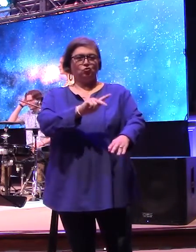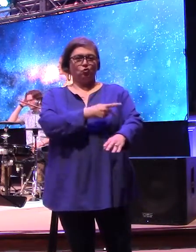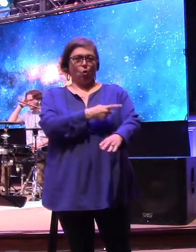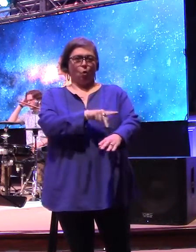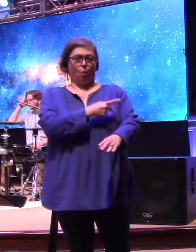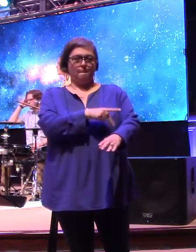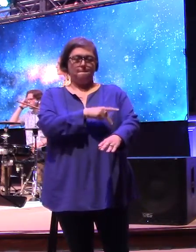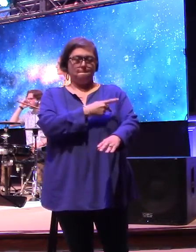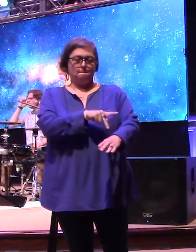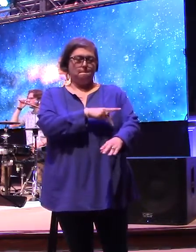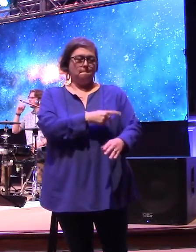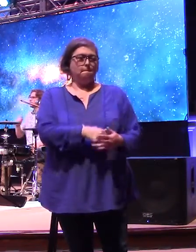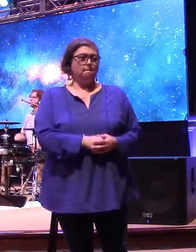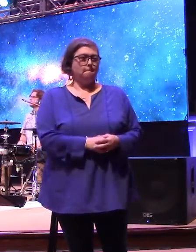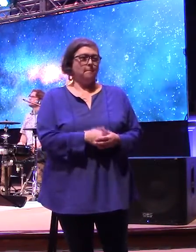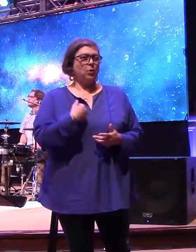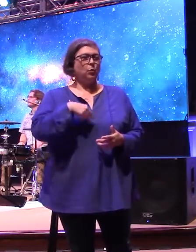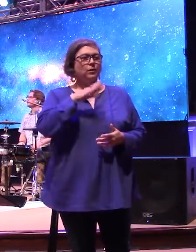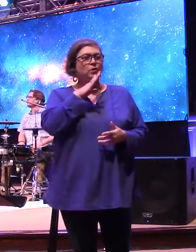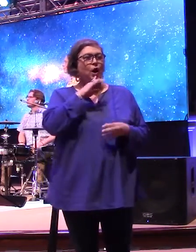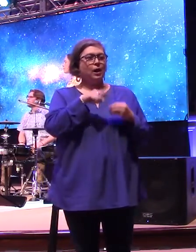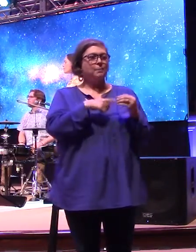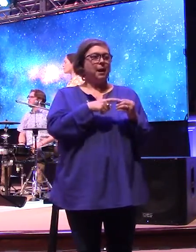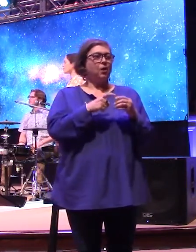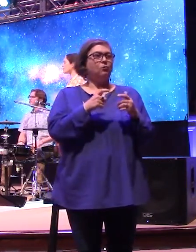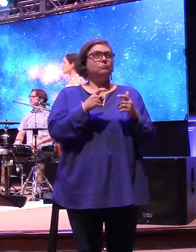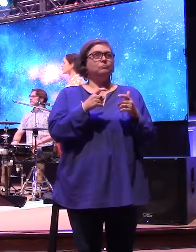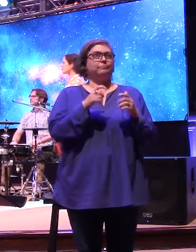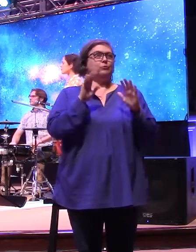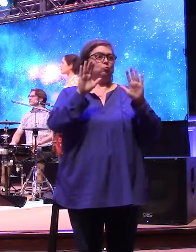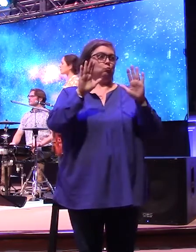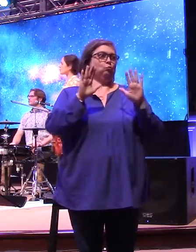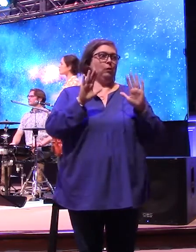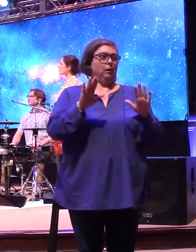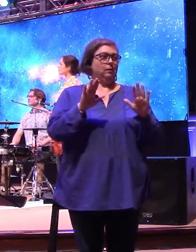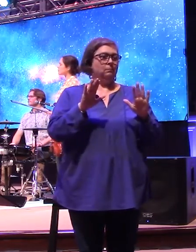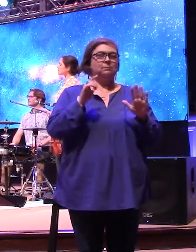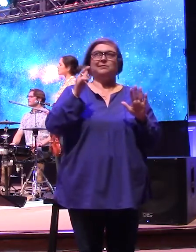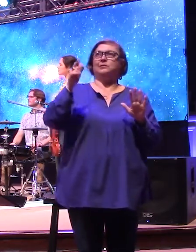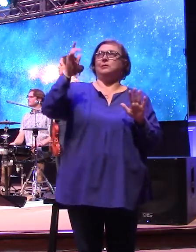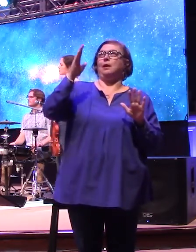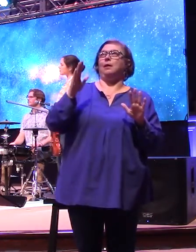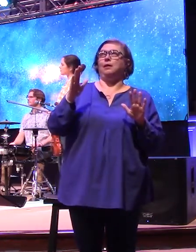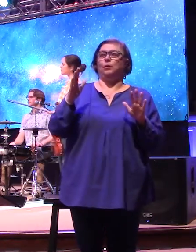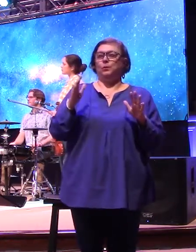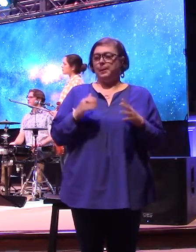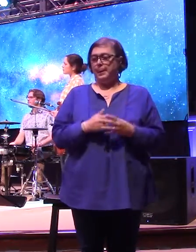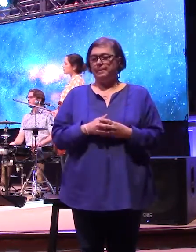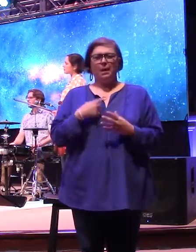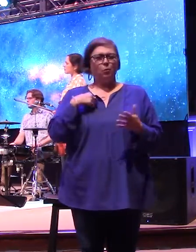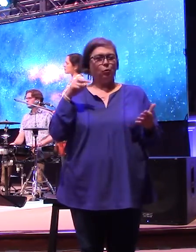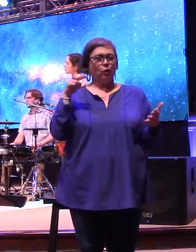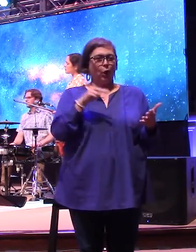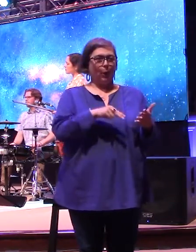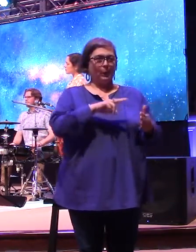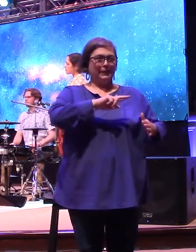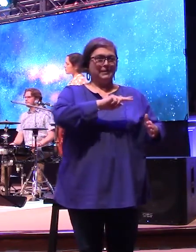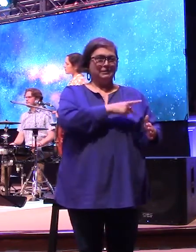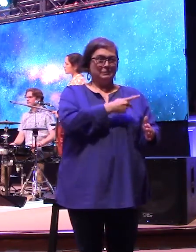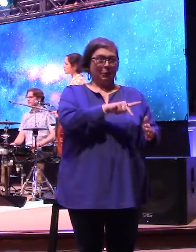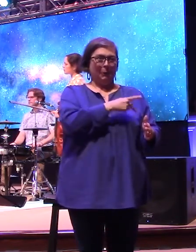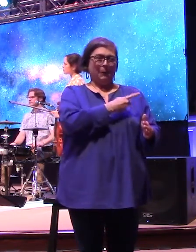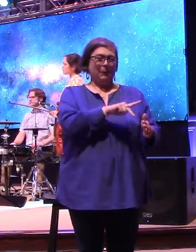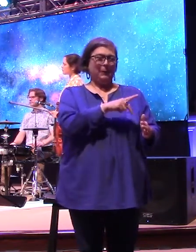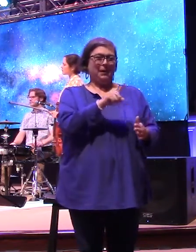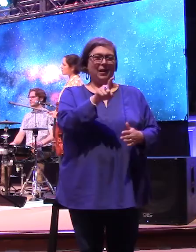We talk about the greatness of God this evening. And I want us to look at this Psalm of David where the team